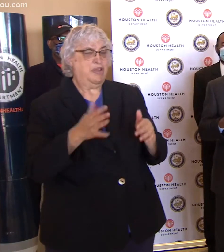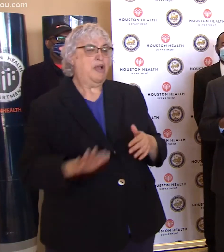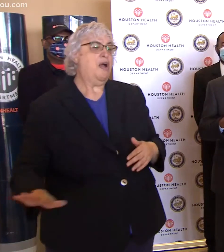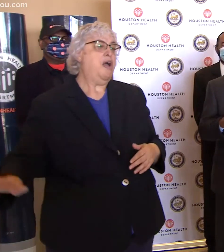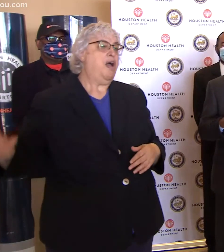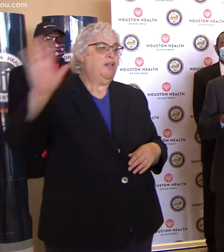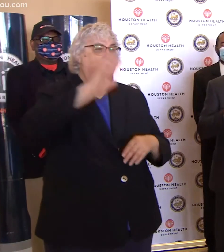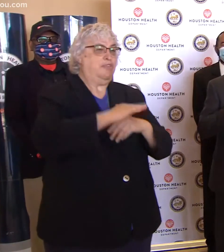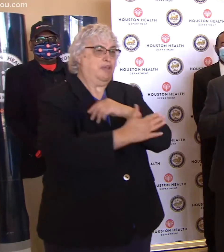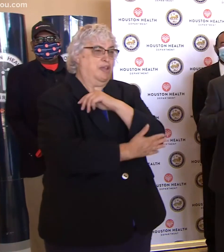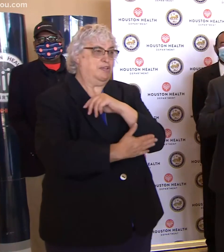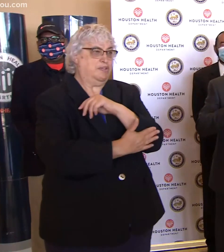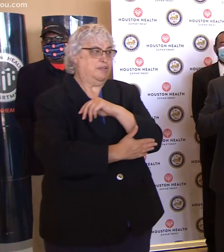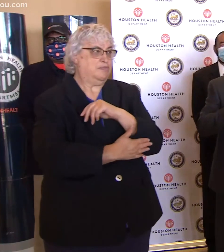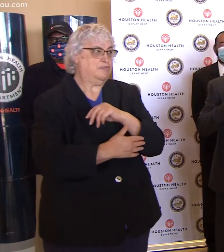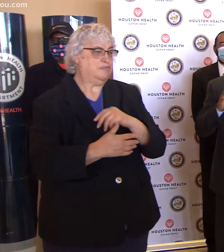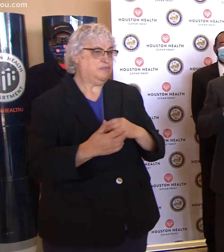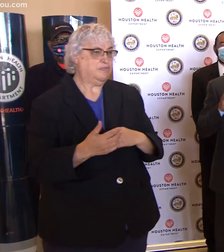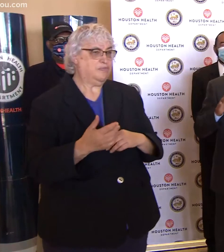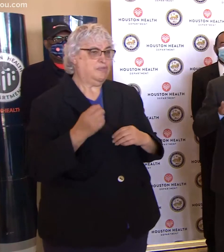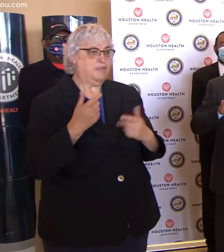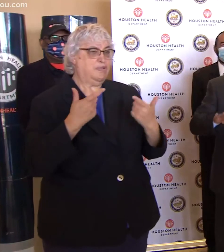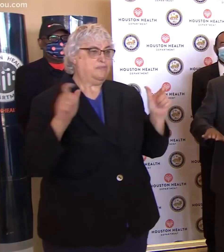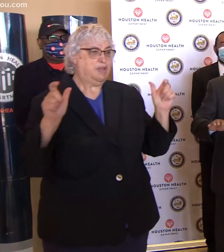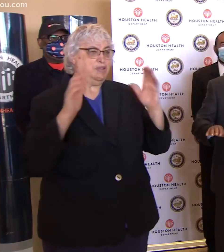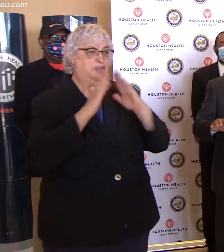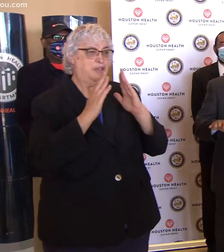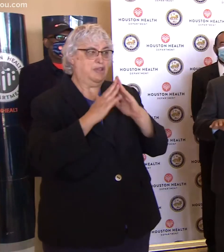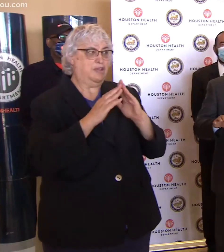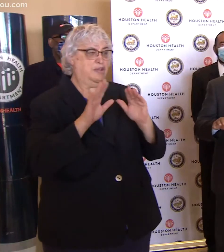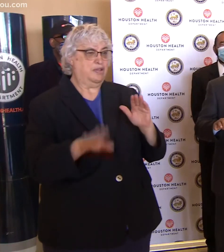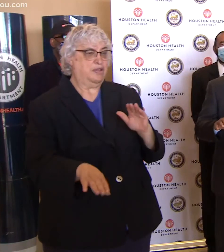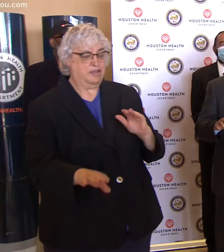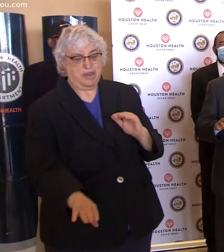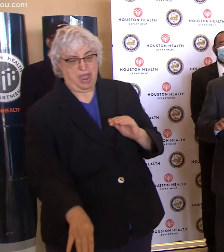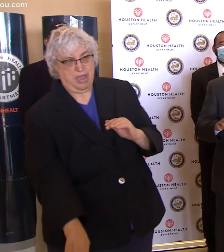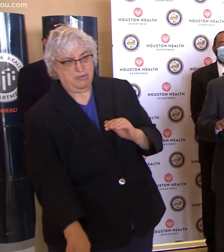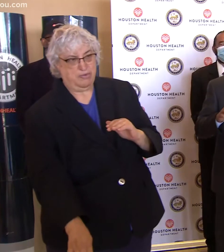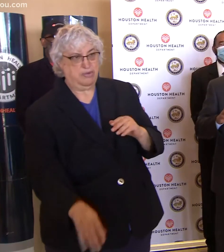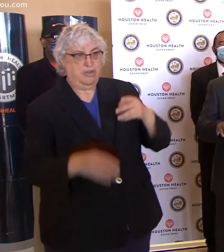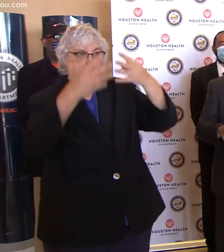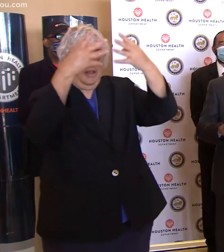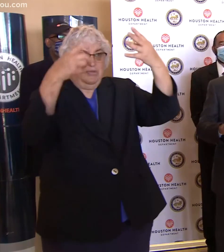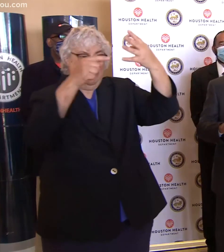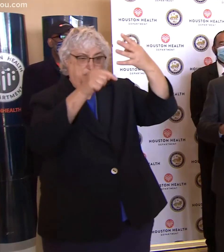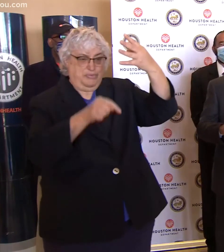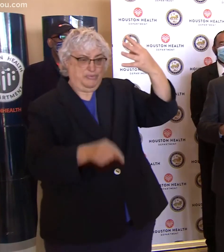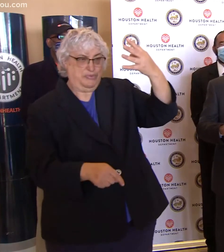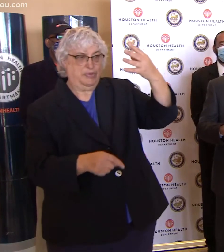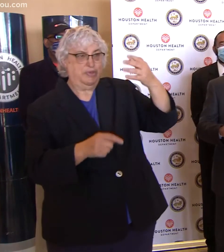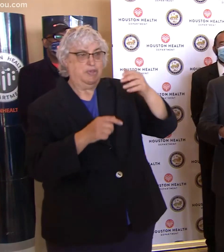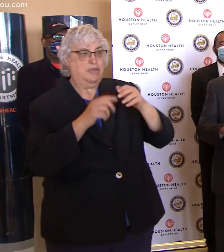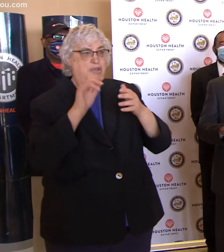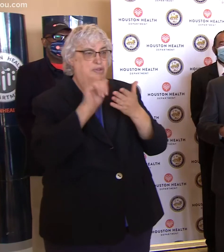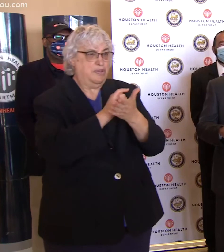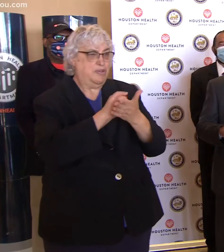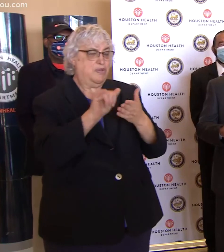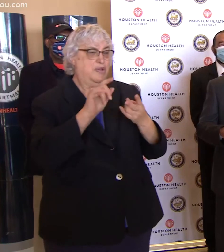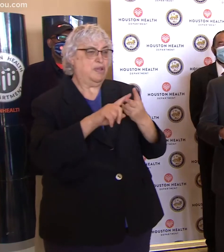country, we are like in the major cities, we are down the chart. We are behind cities like New